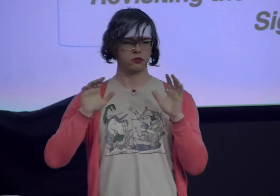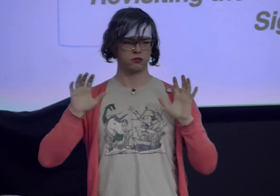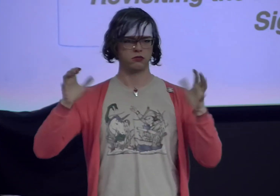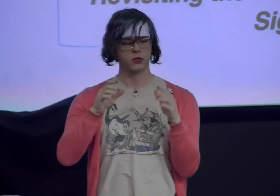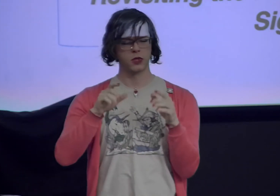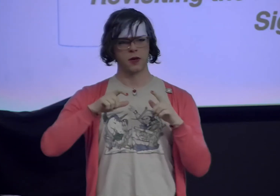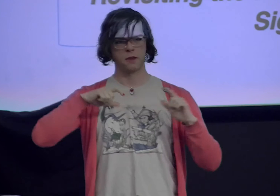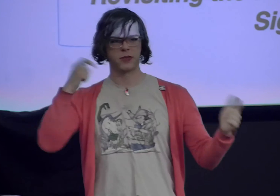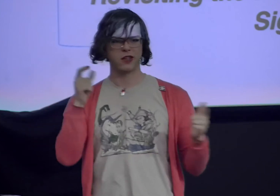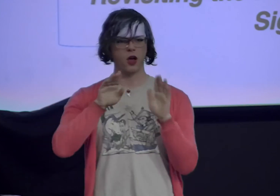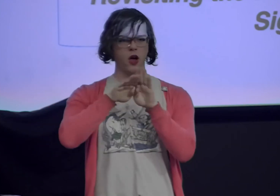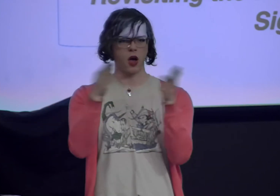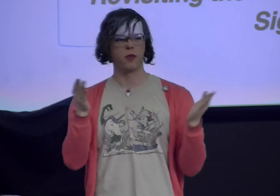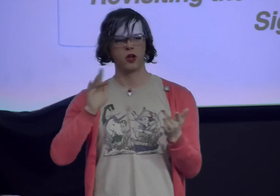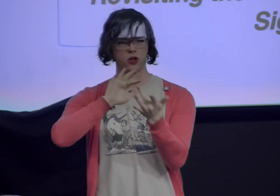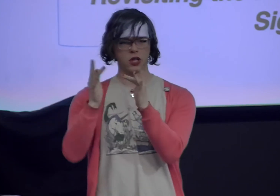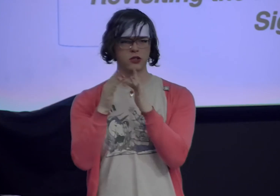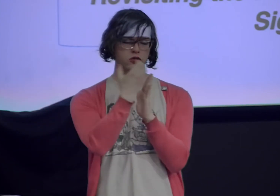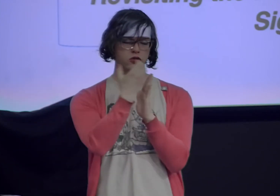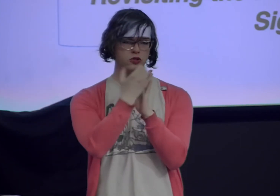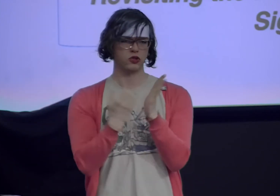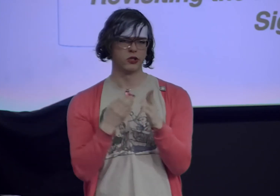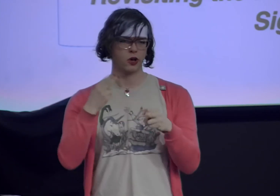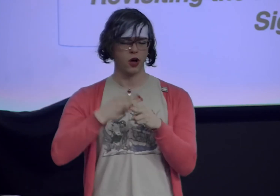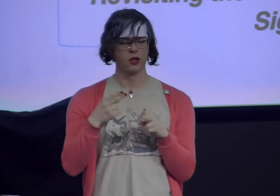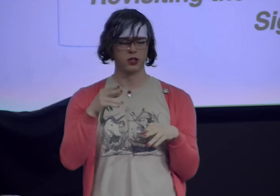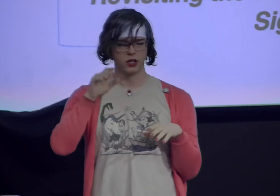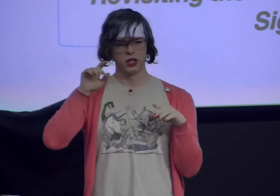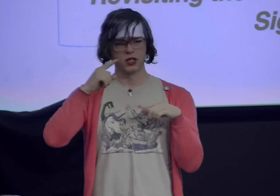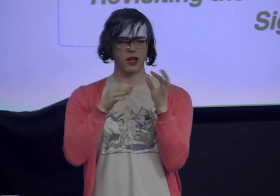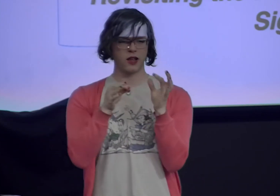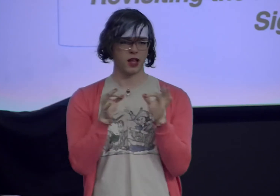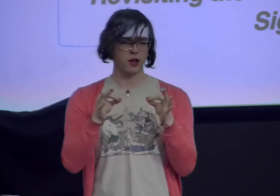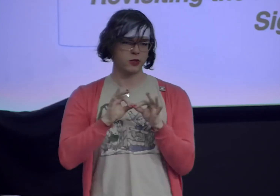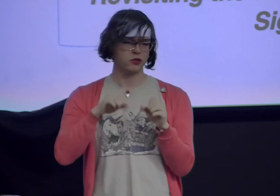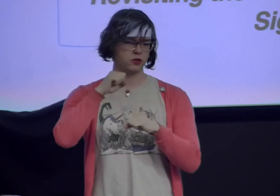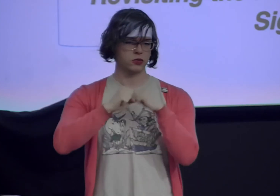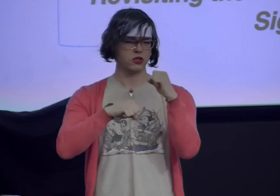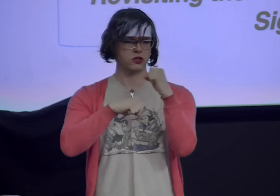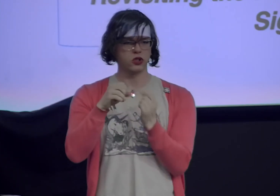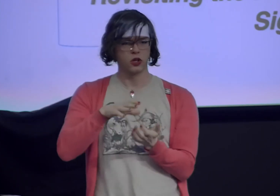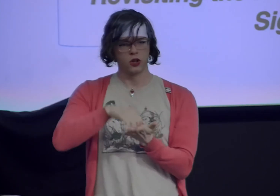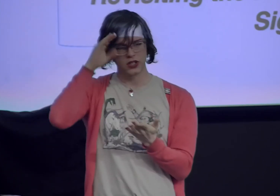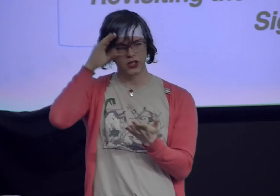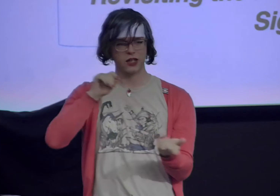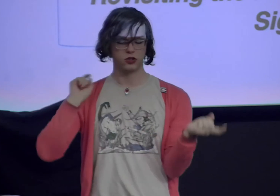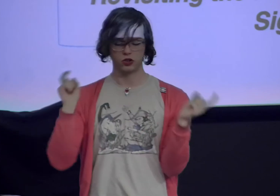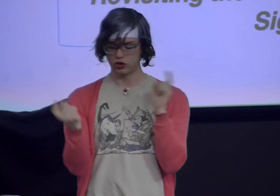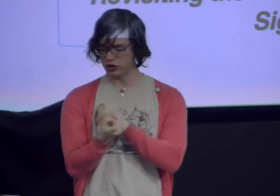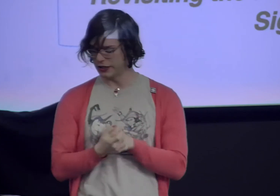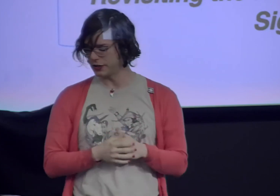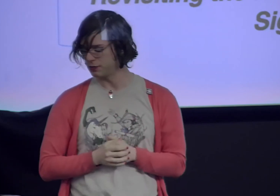And from these, he created a massive online course